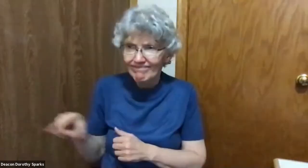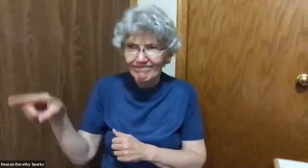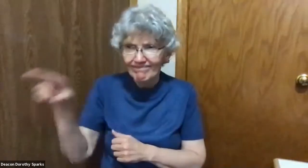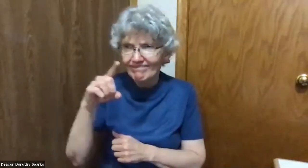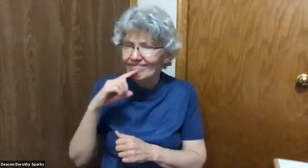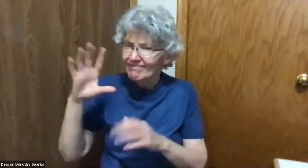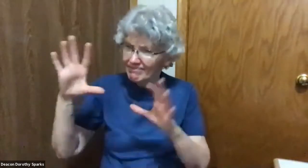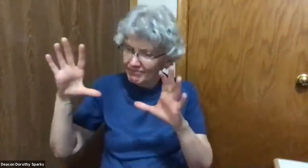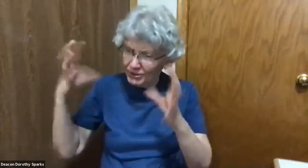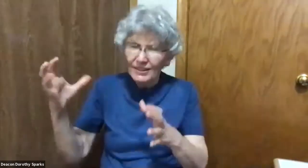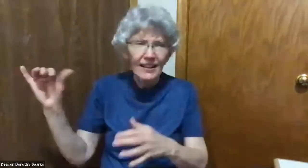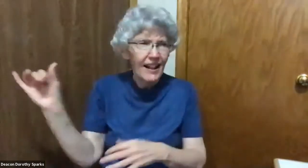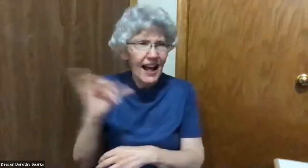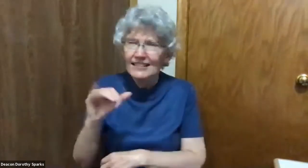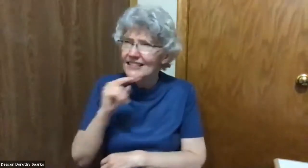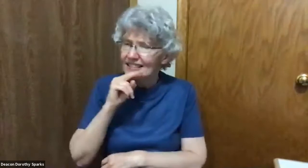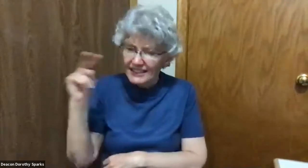But John said to them,